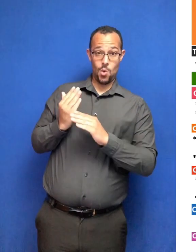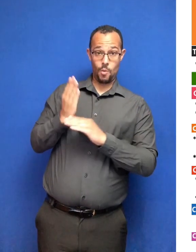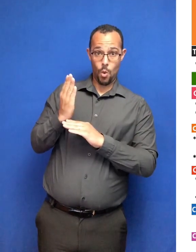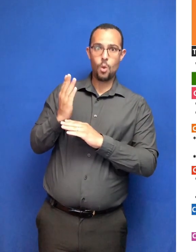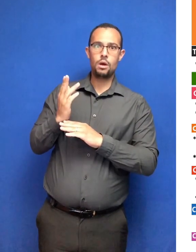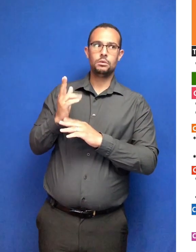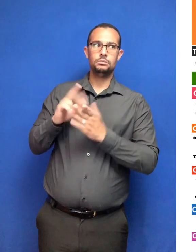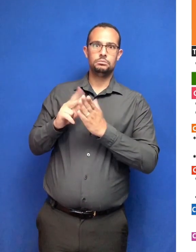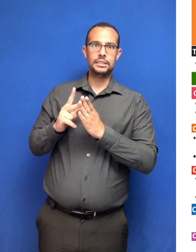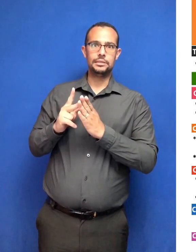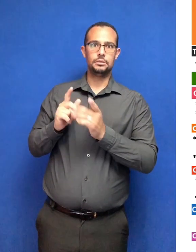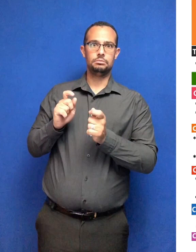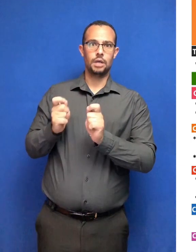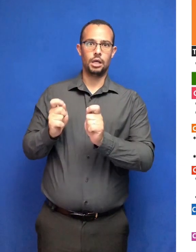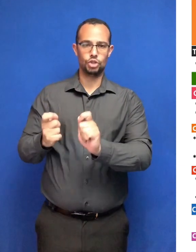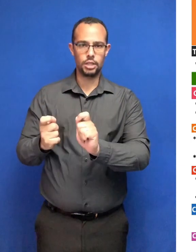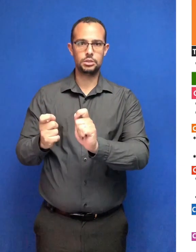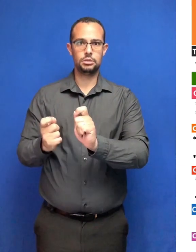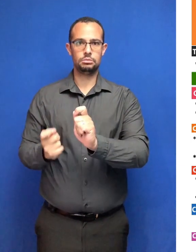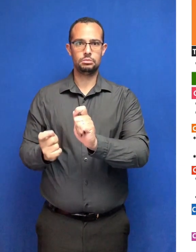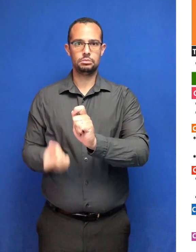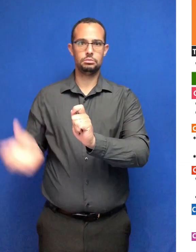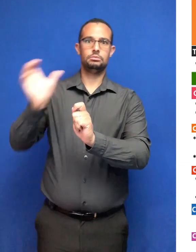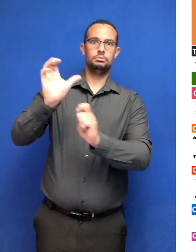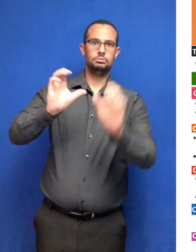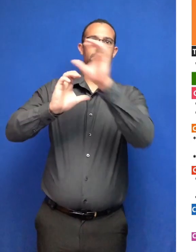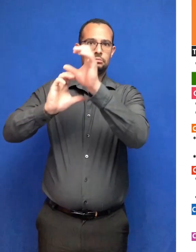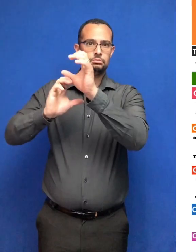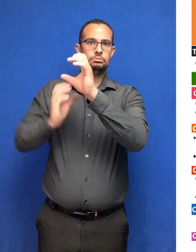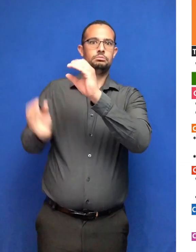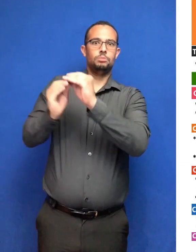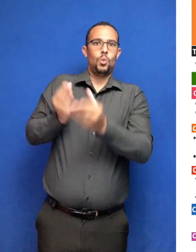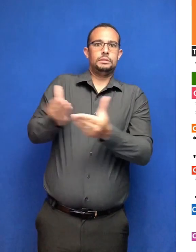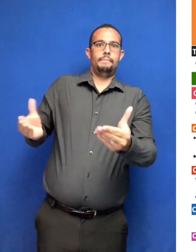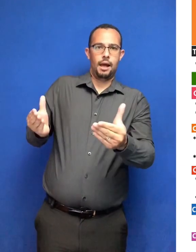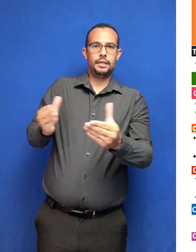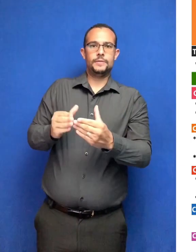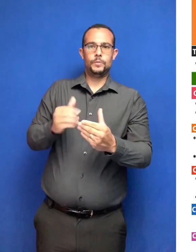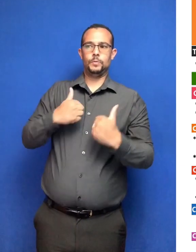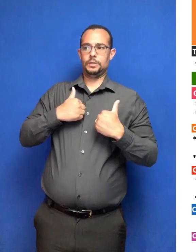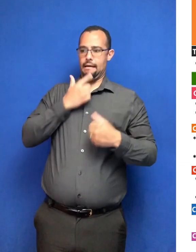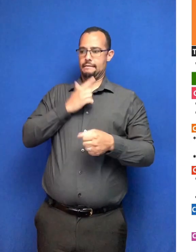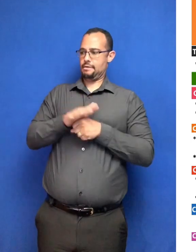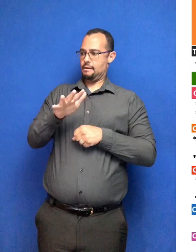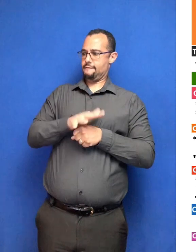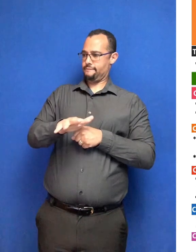adjust your preparations accordingly and make sure that you are ready to make it through the entire time expected.